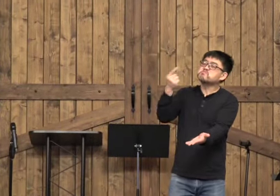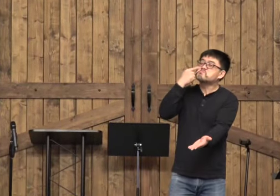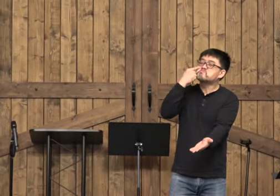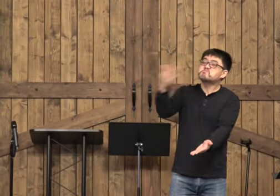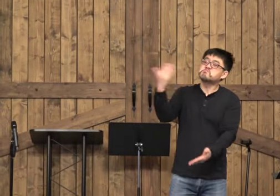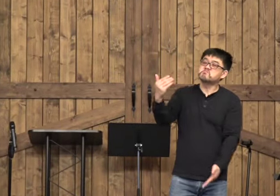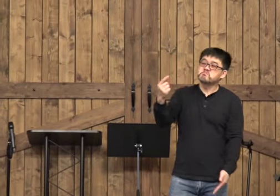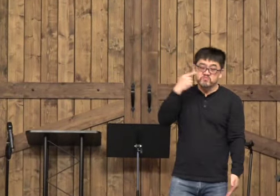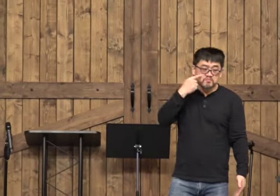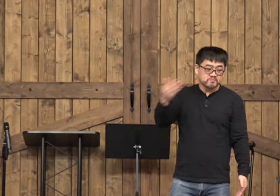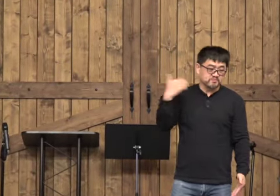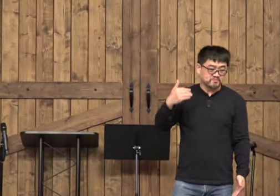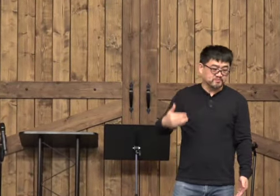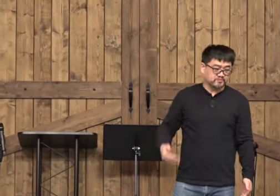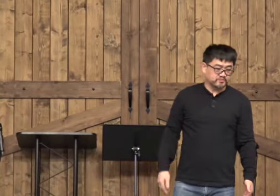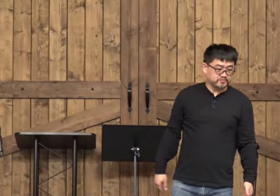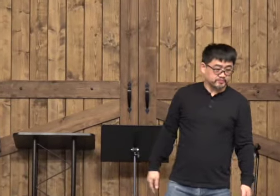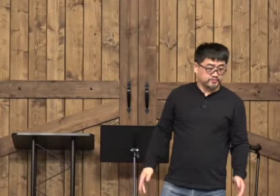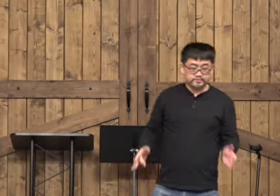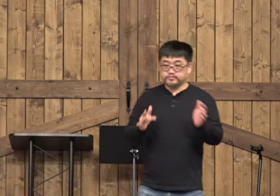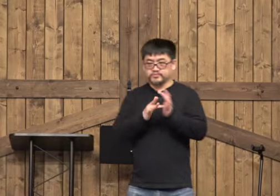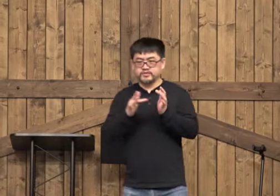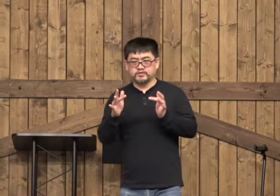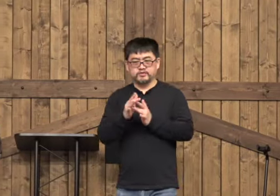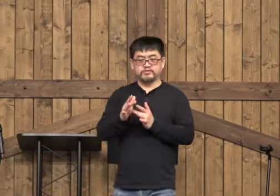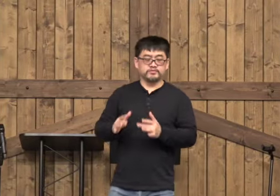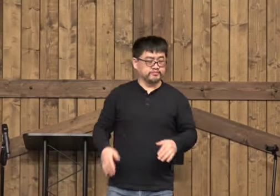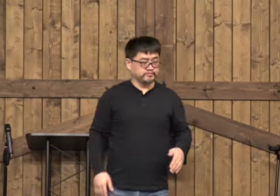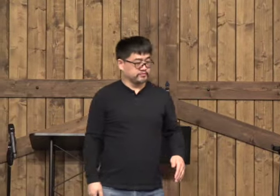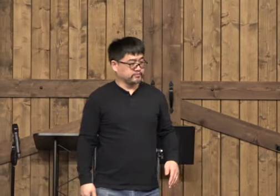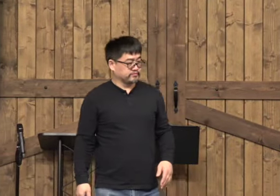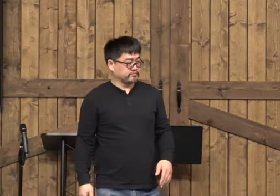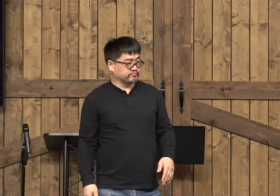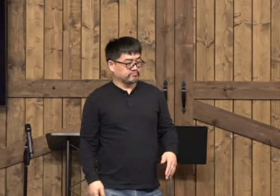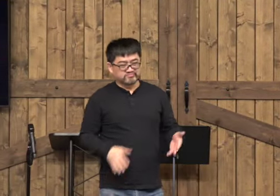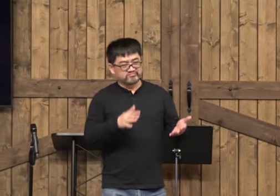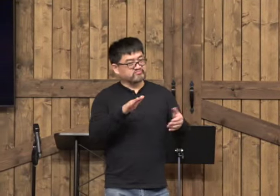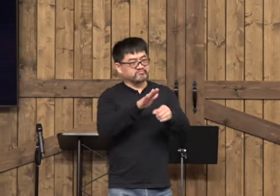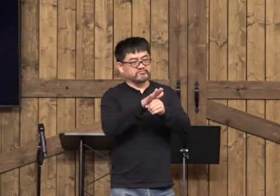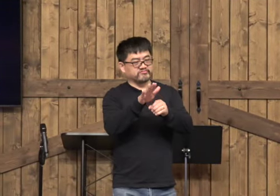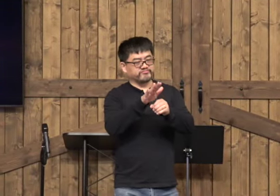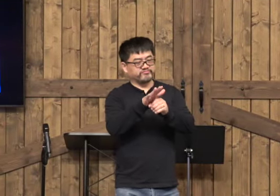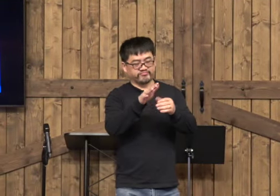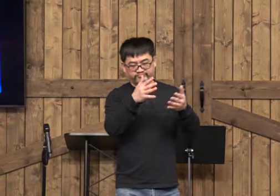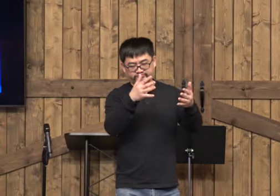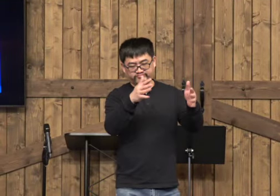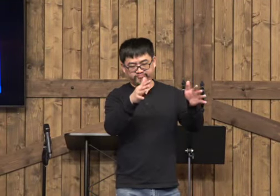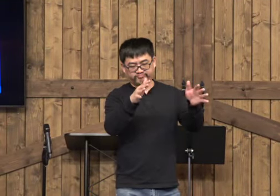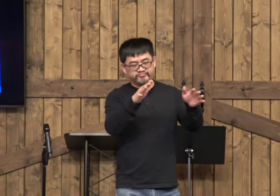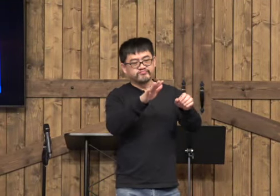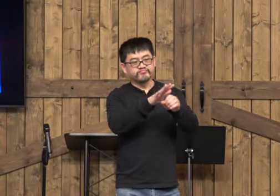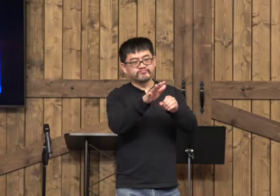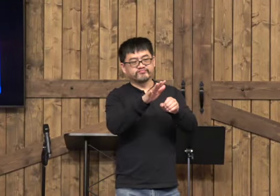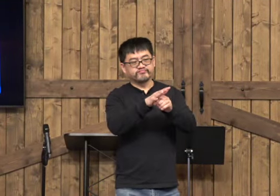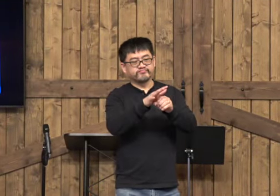And they wanted proof that he was what he said he was. God said they wanted miracles to prove it. He just said he